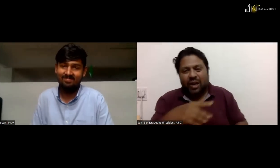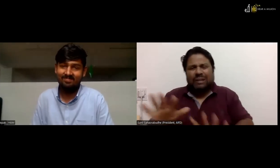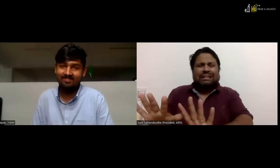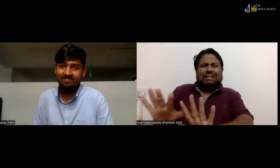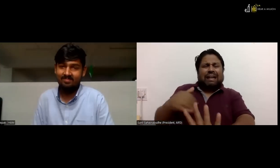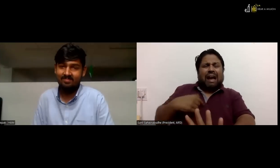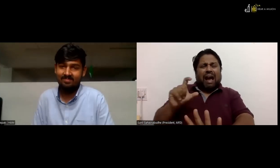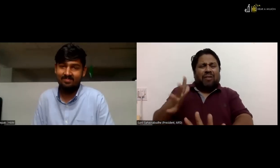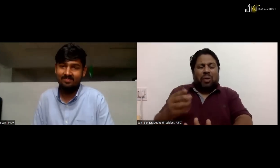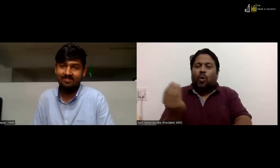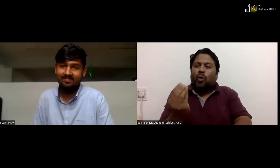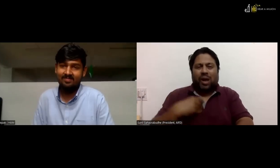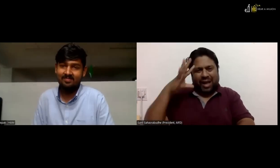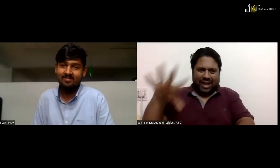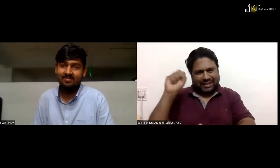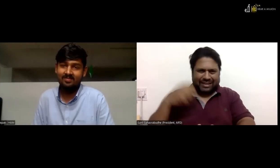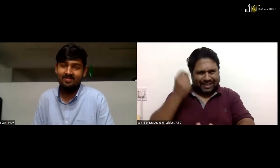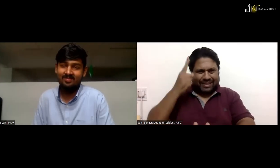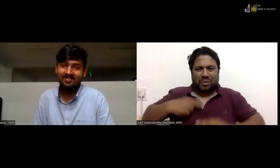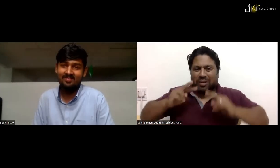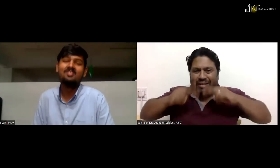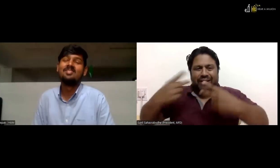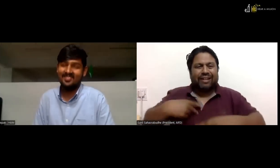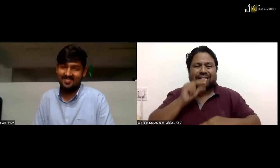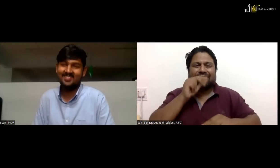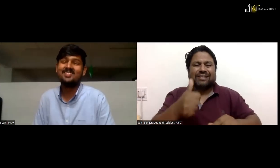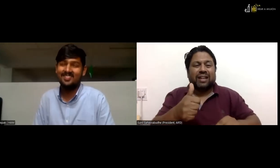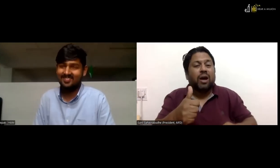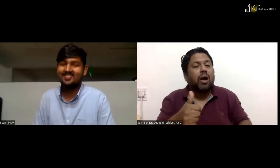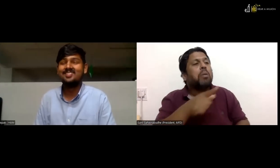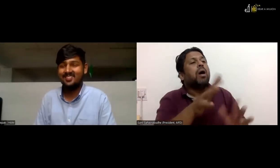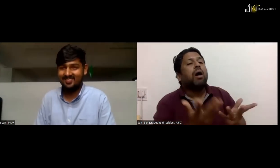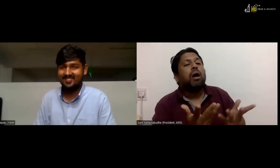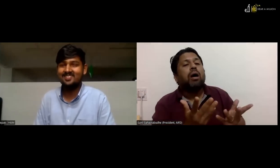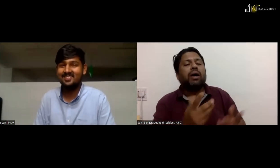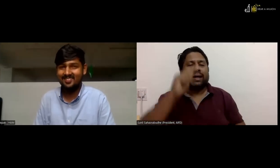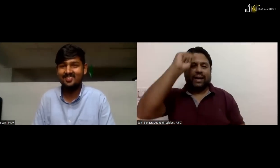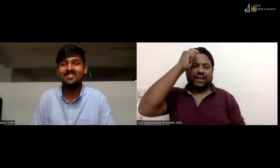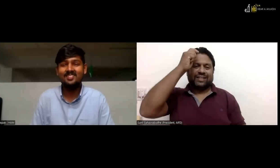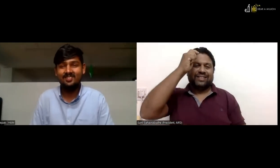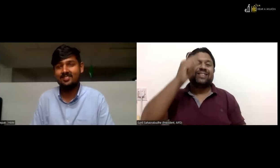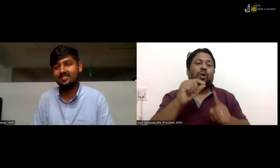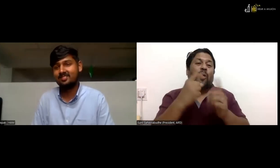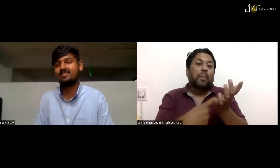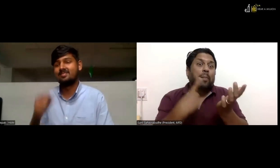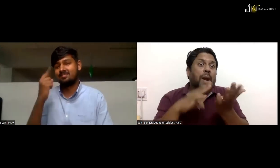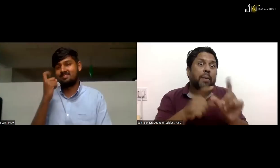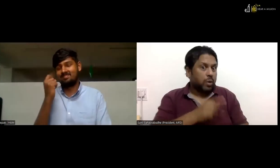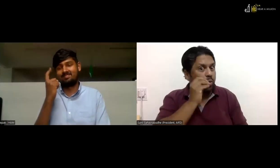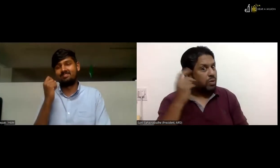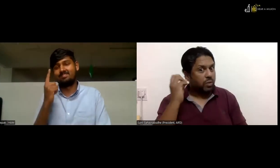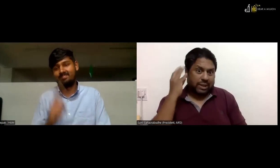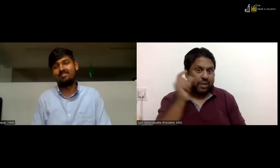So, like when we meet with the other Marathi persons, we are not that much but comfortable while communicating into